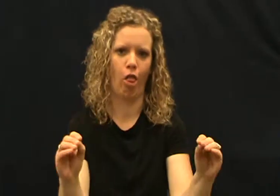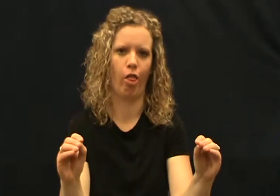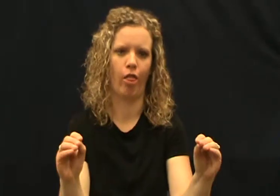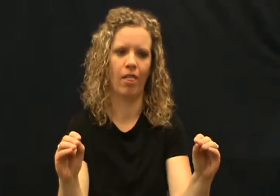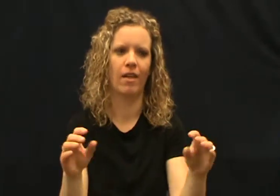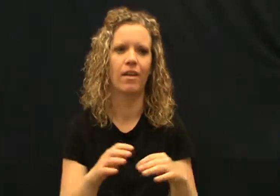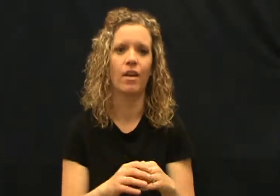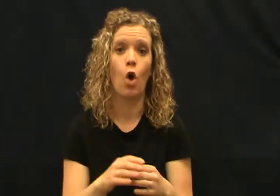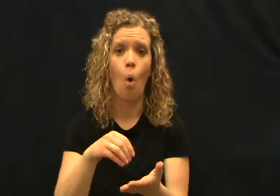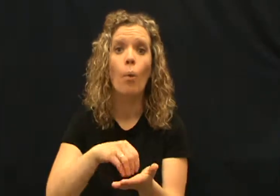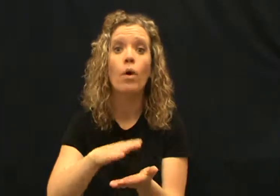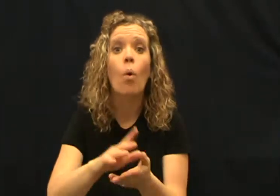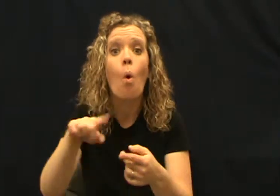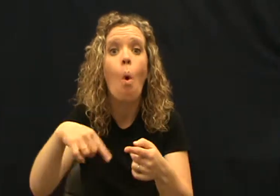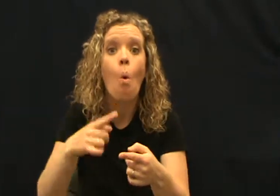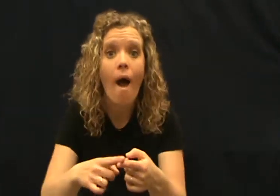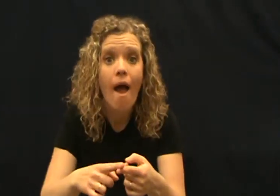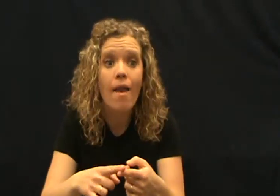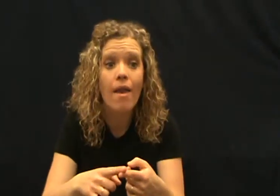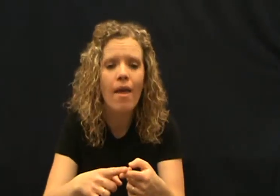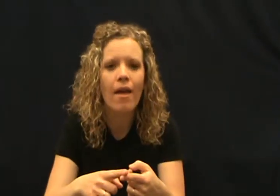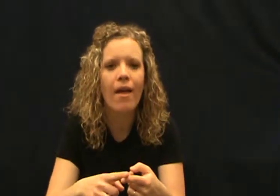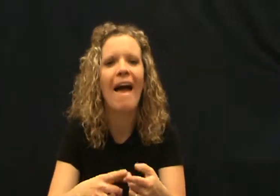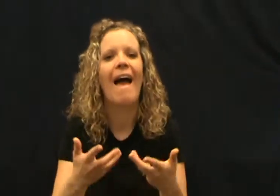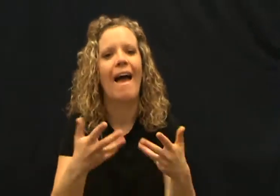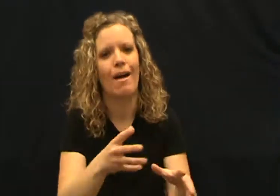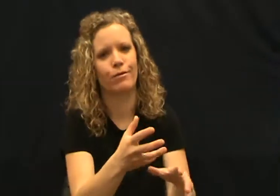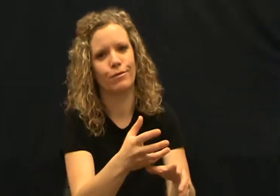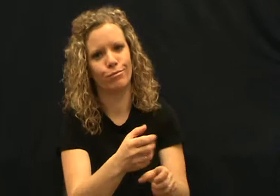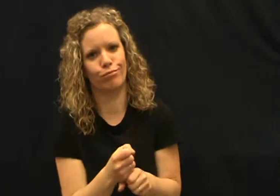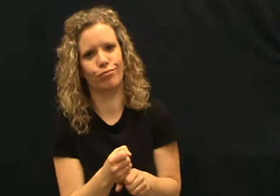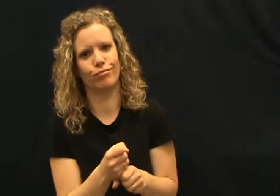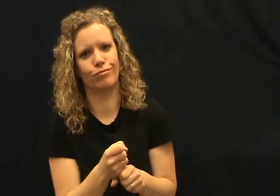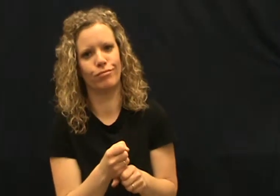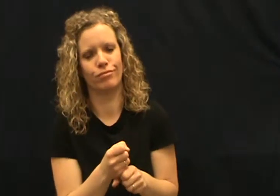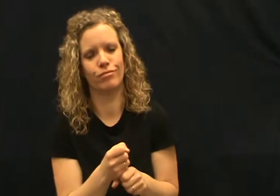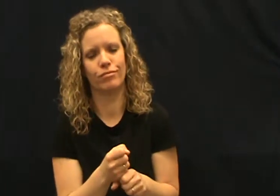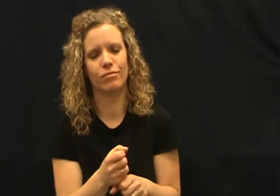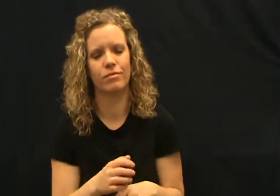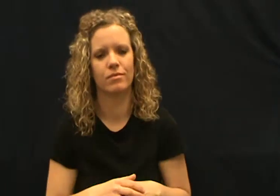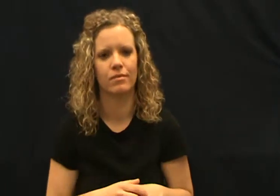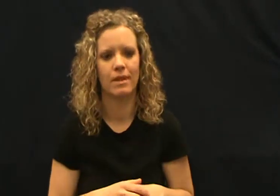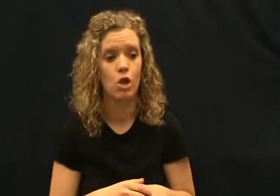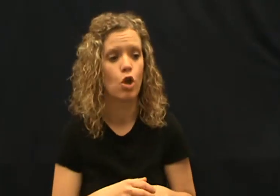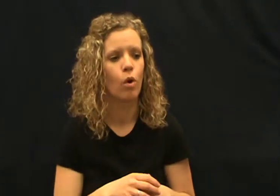until a transaction has taken place. And so once we receive the dishes,